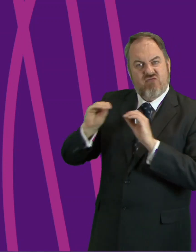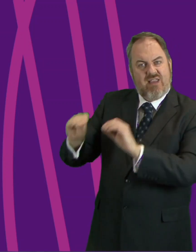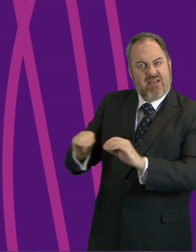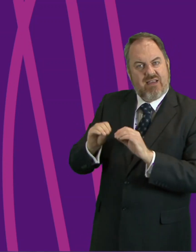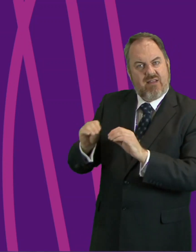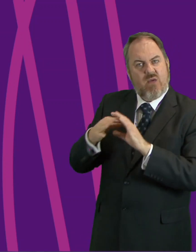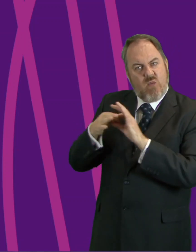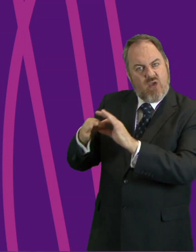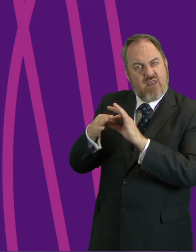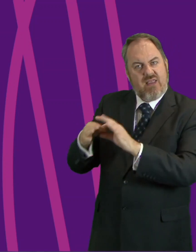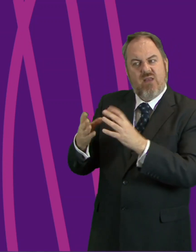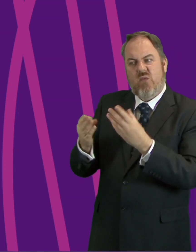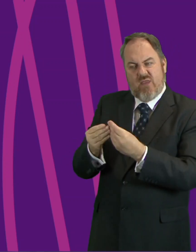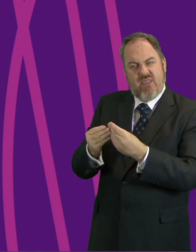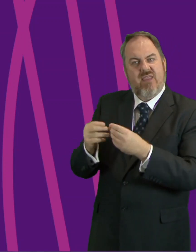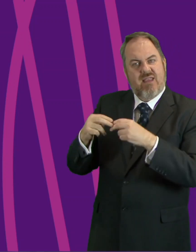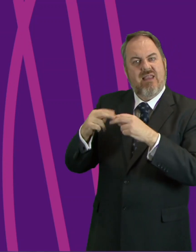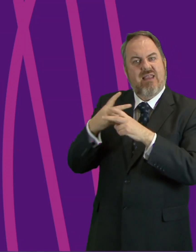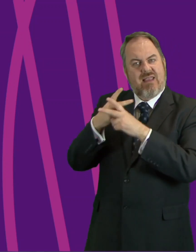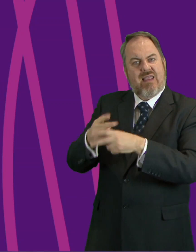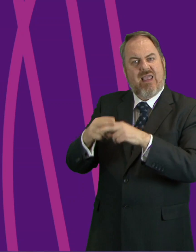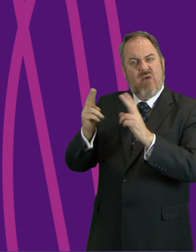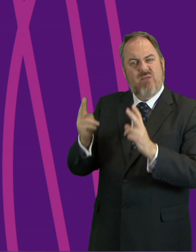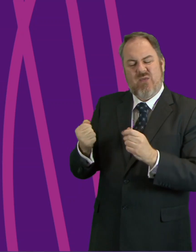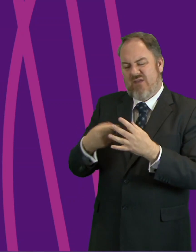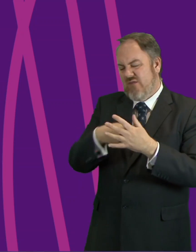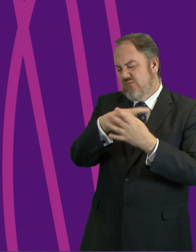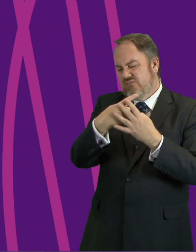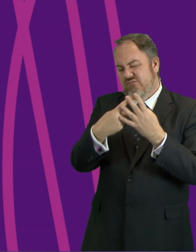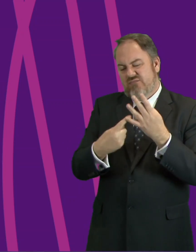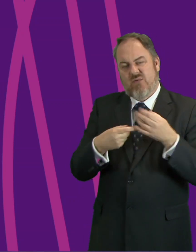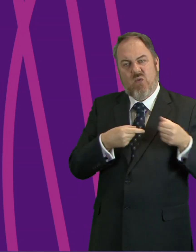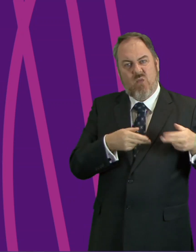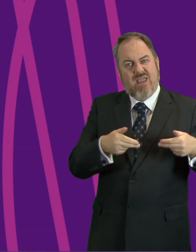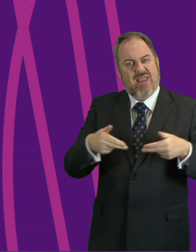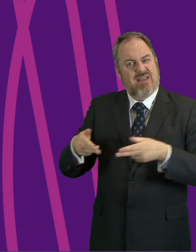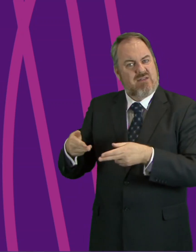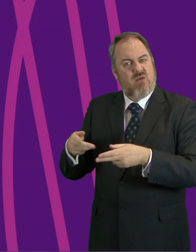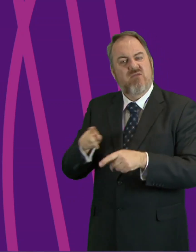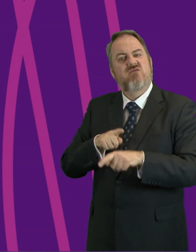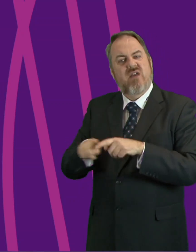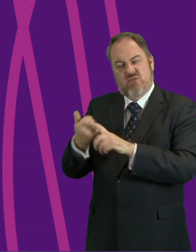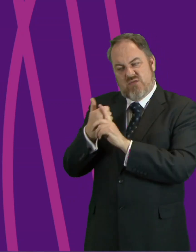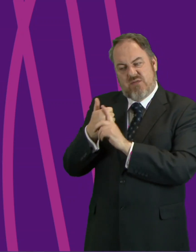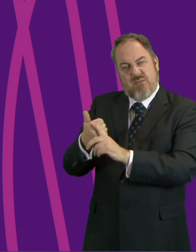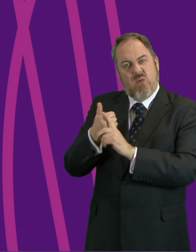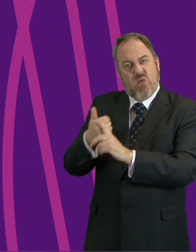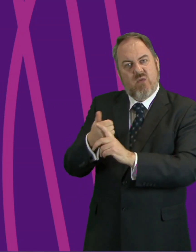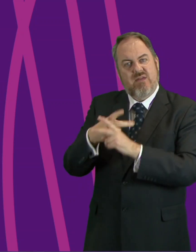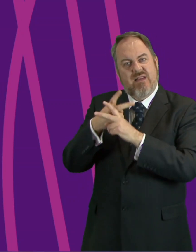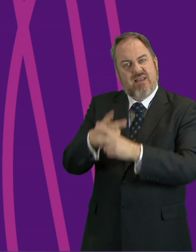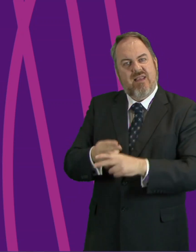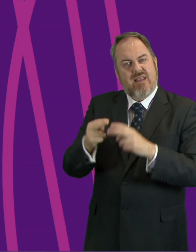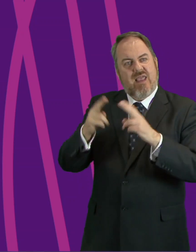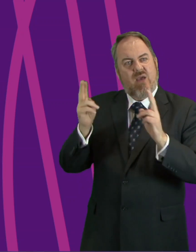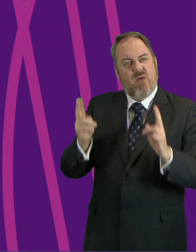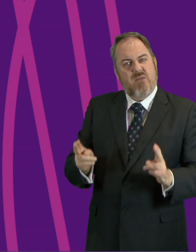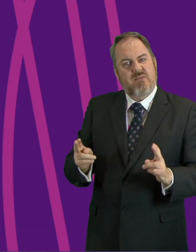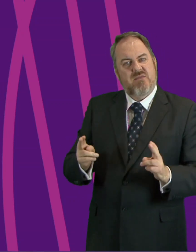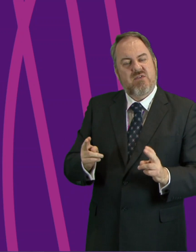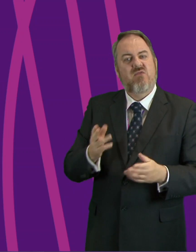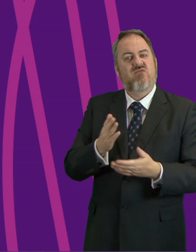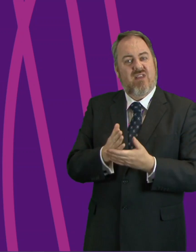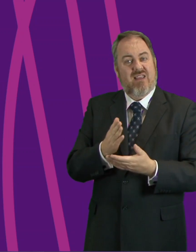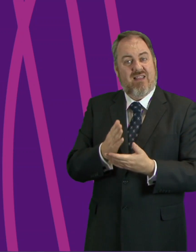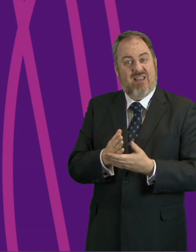home providers. So there is a whole range of interventions that are essential in care homes if we are to make sure that